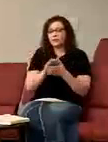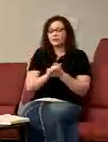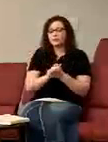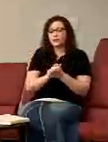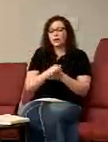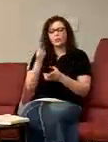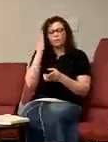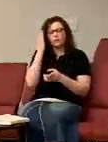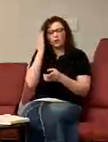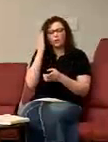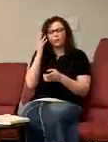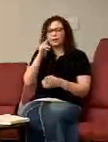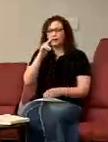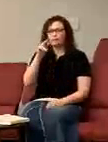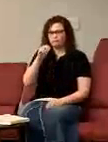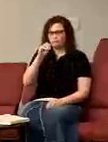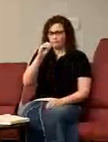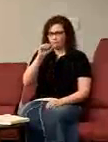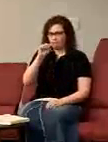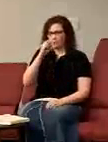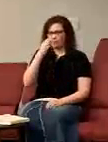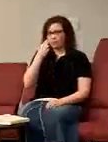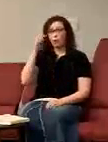time, the earth was beautiful.